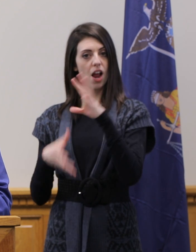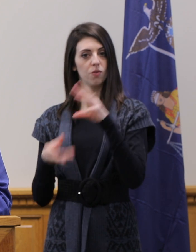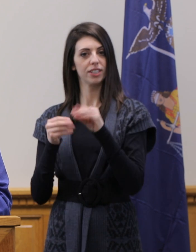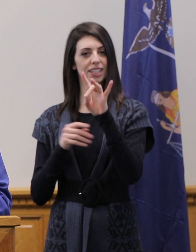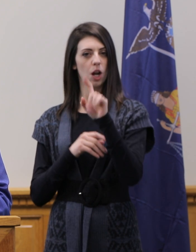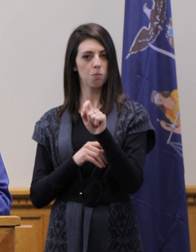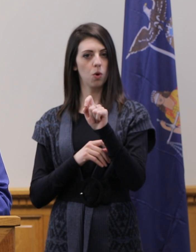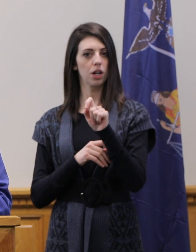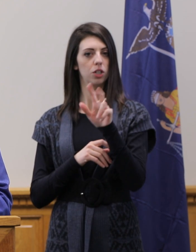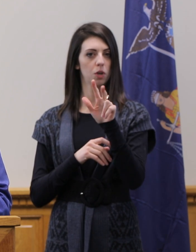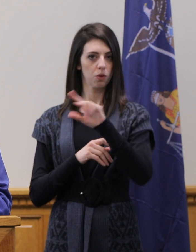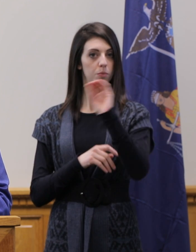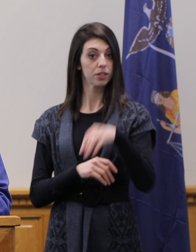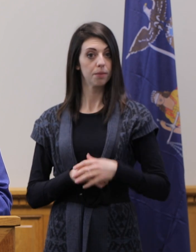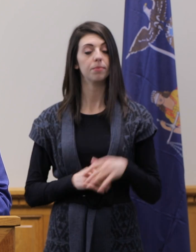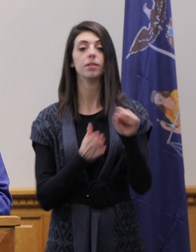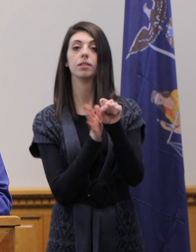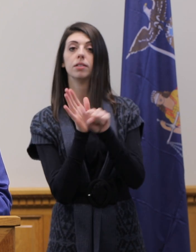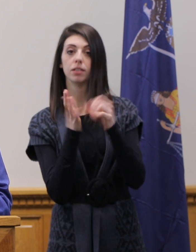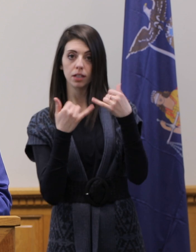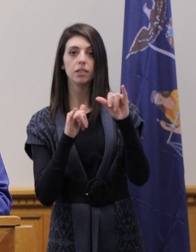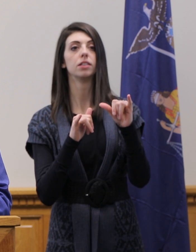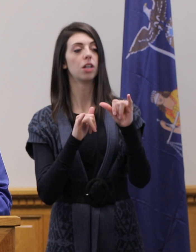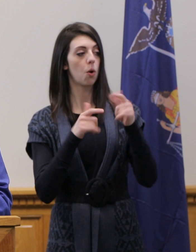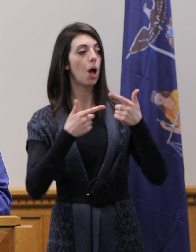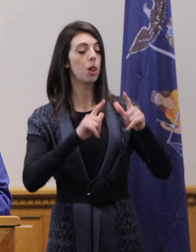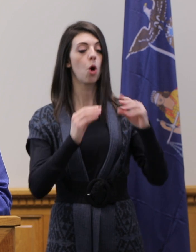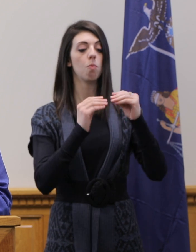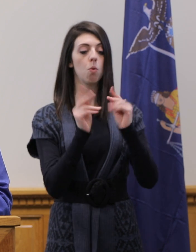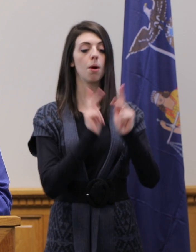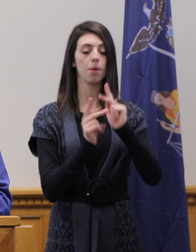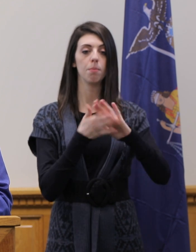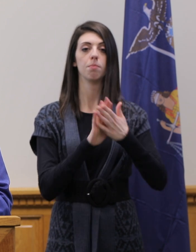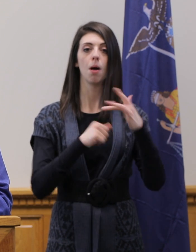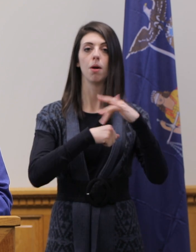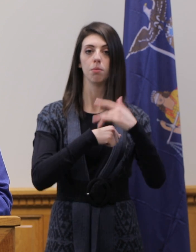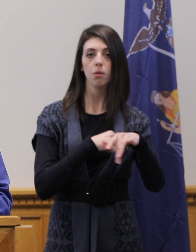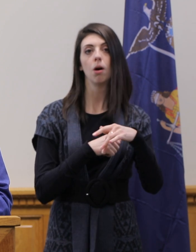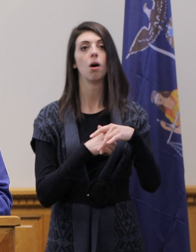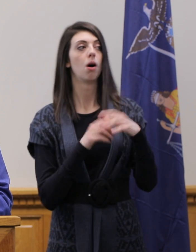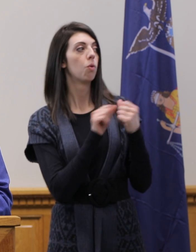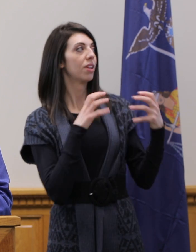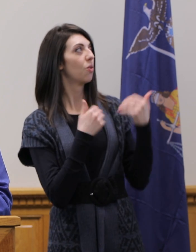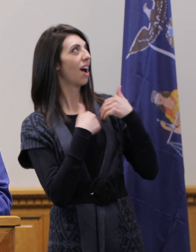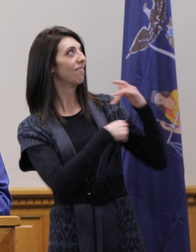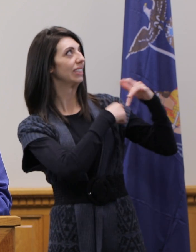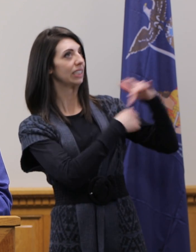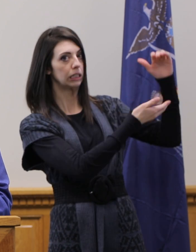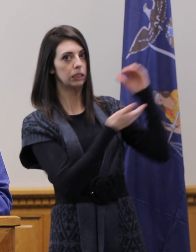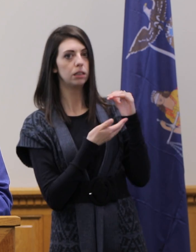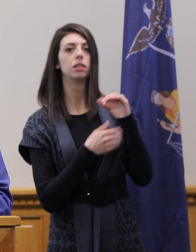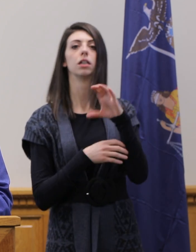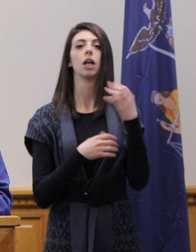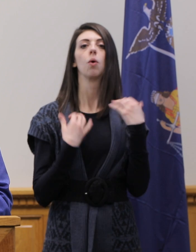The state continues to make more people eligible for the vaccine without having adequate vaccine supplies. County health